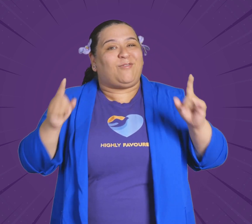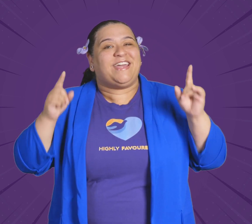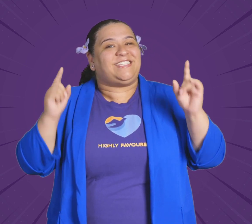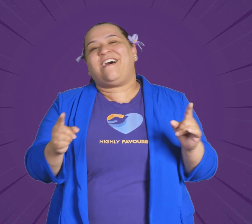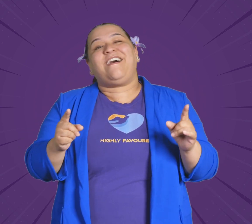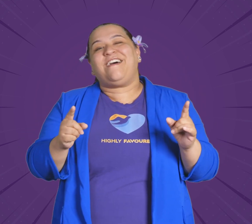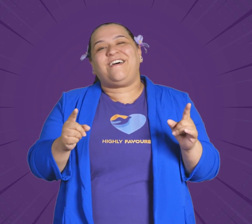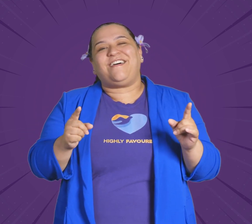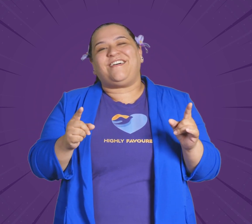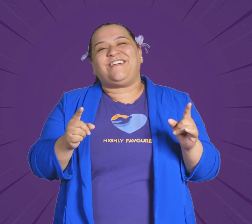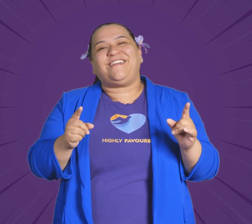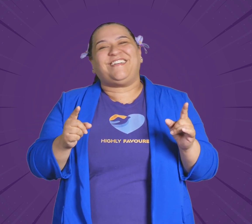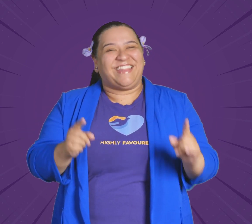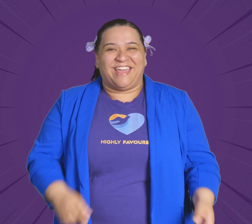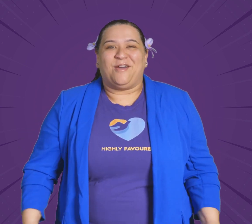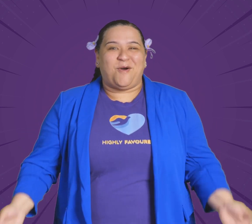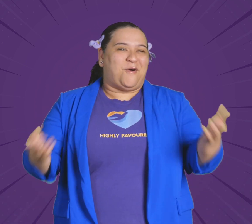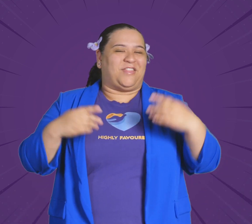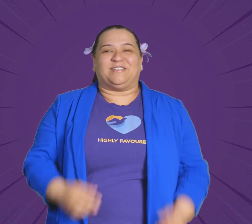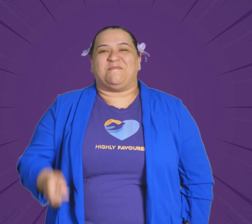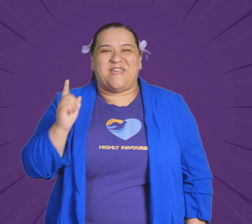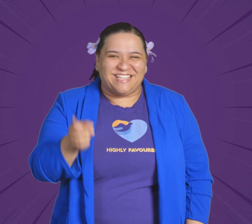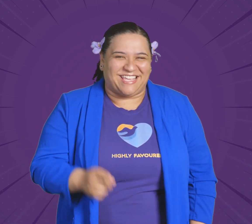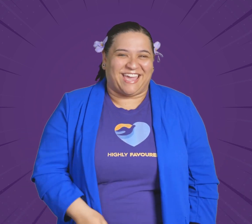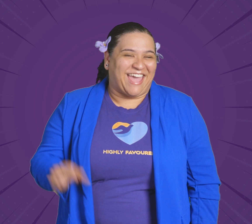he shall return. Woo, that was amazing.